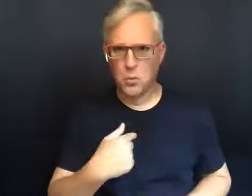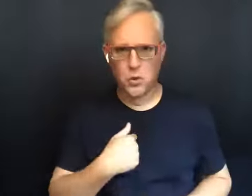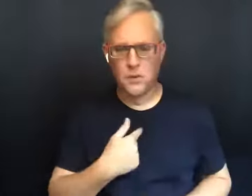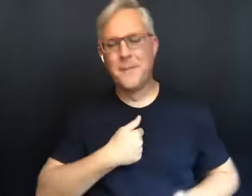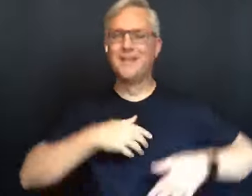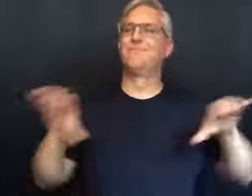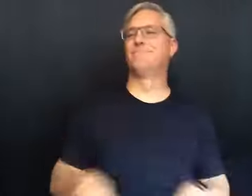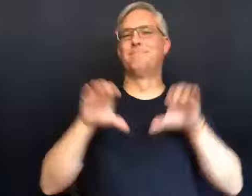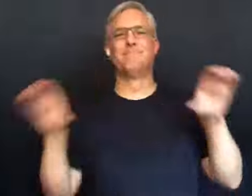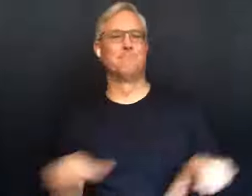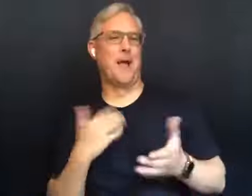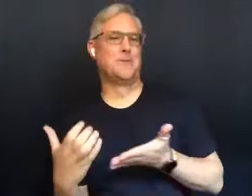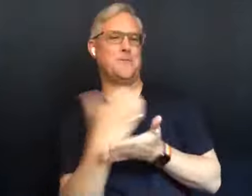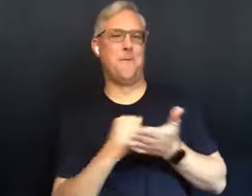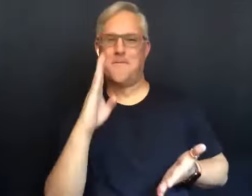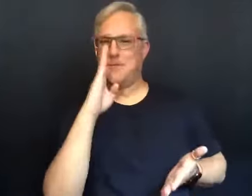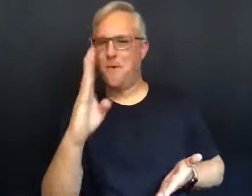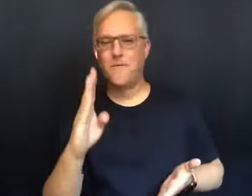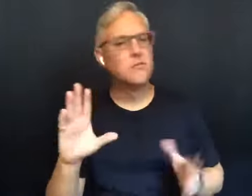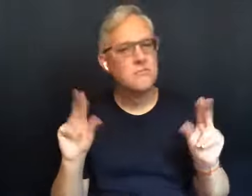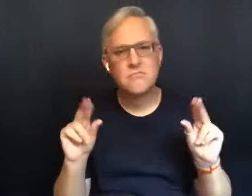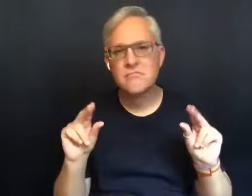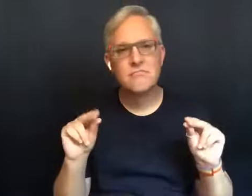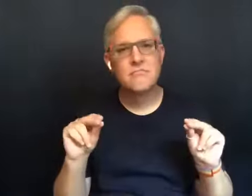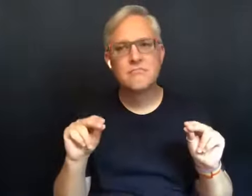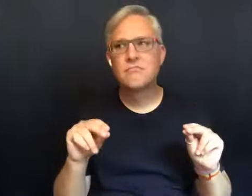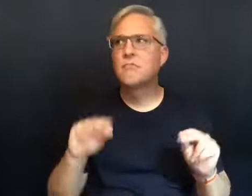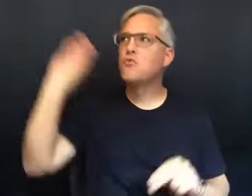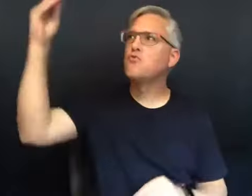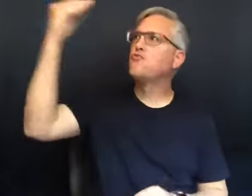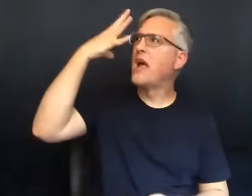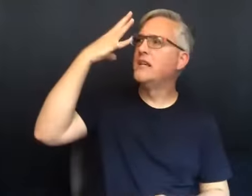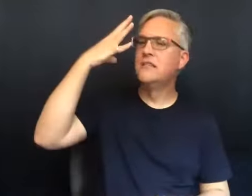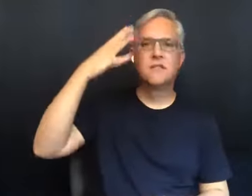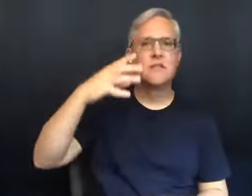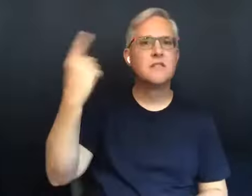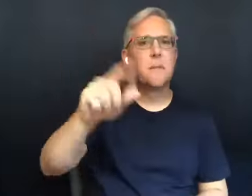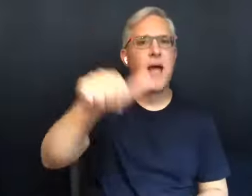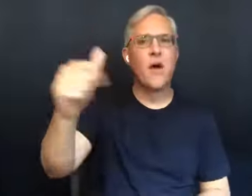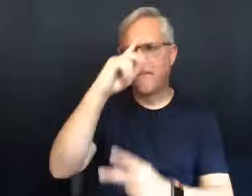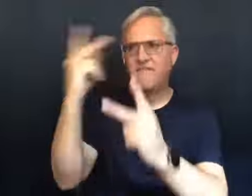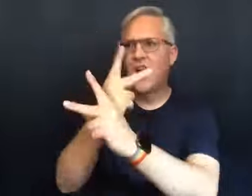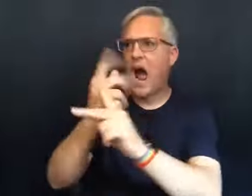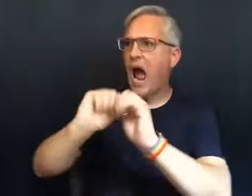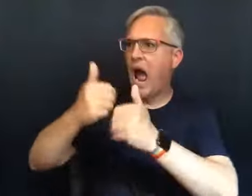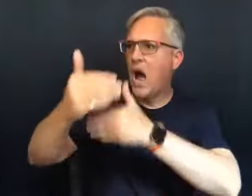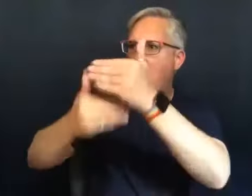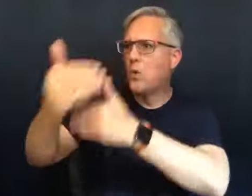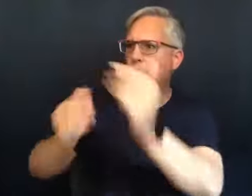it's grace, right? It's not anything I did to deserve to be sober. It's just, grace. And I'm